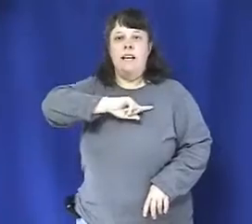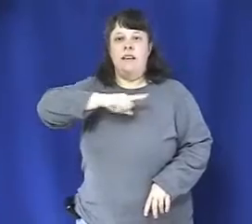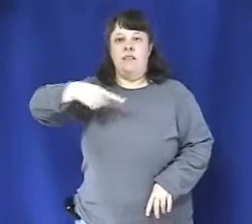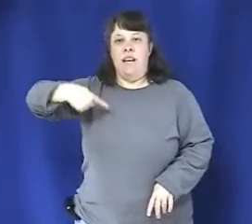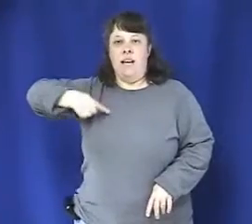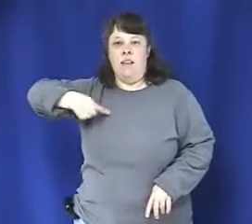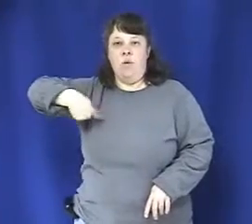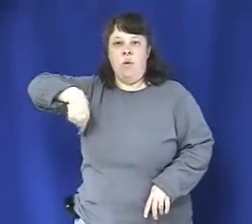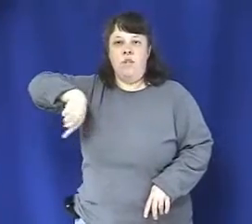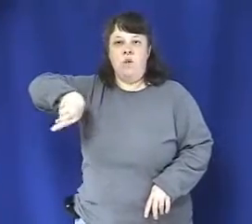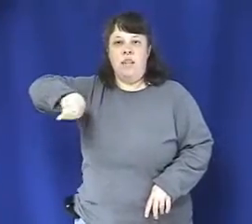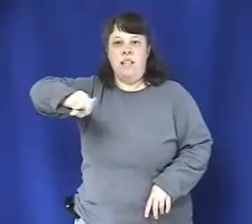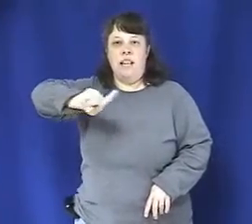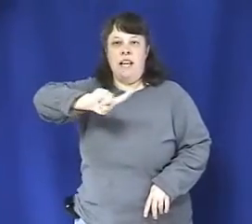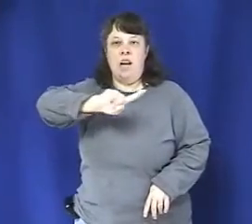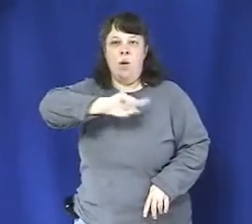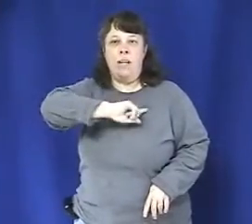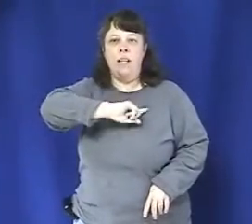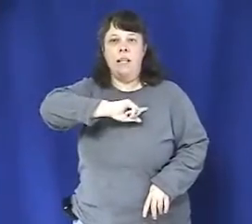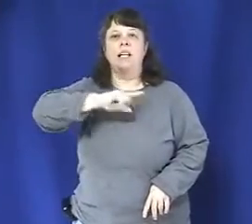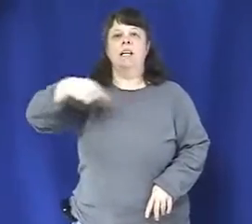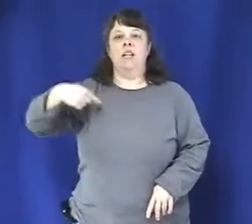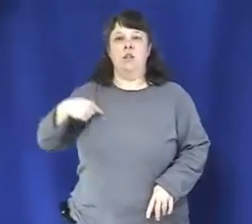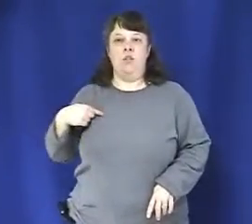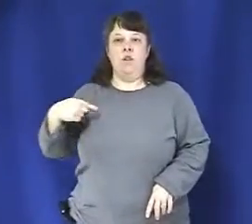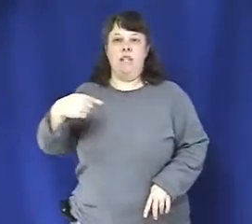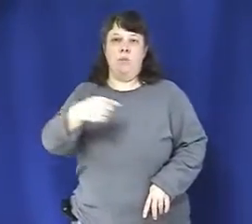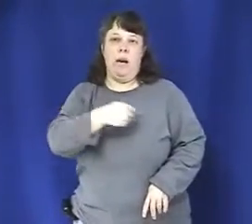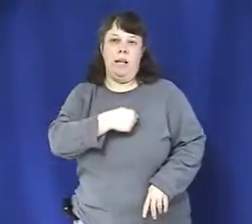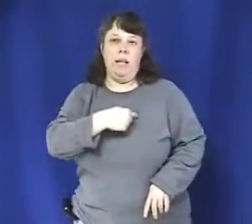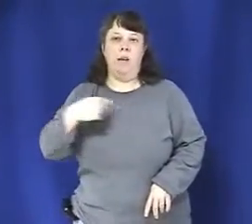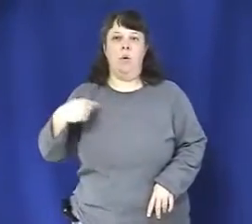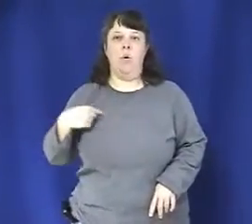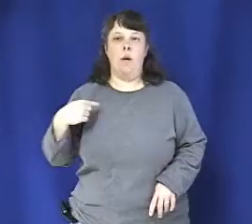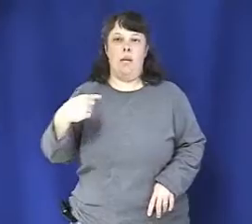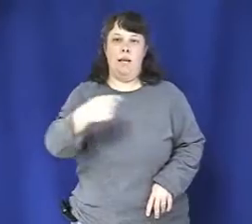If you can't get the wrist twist thing going, you can do it this way. We.